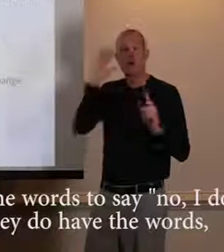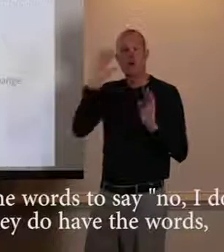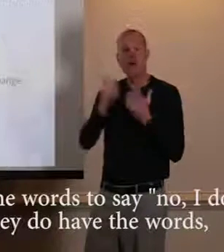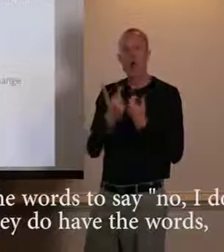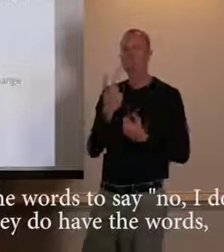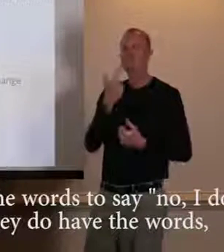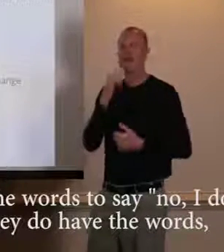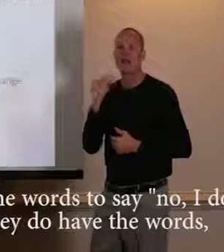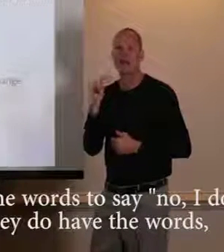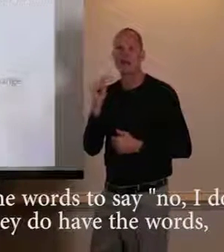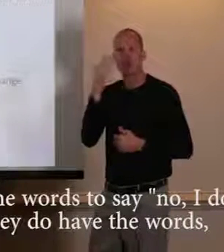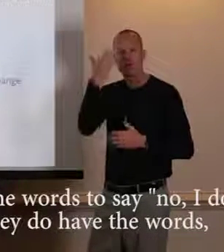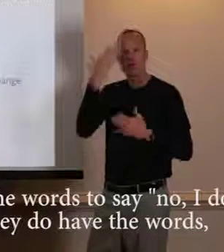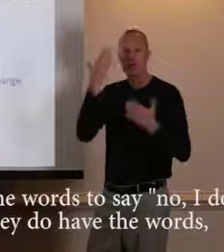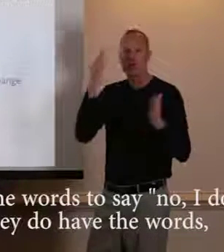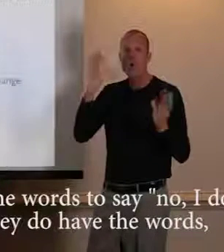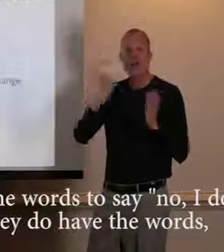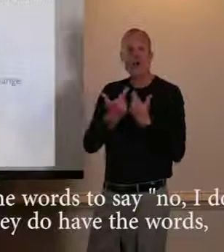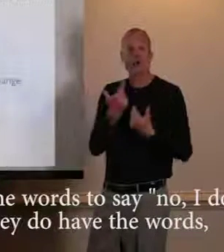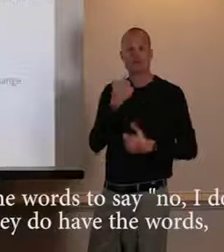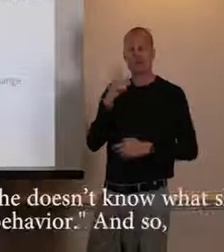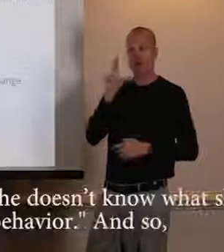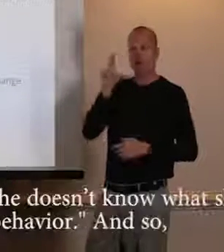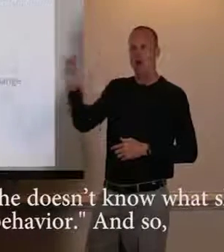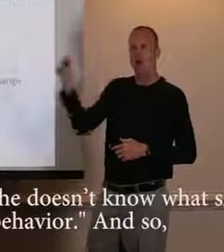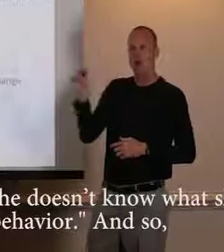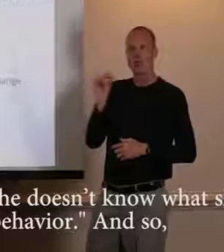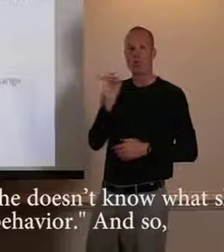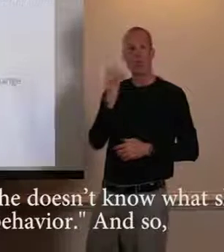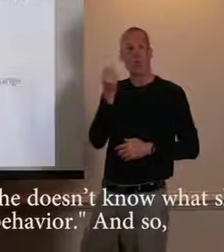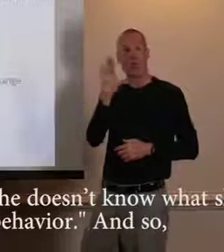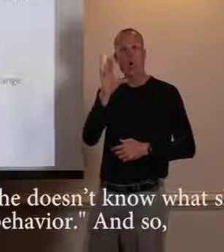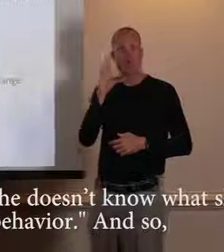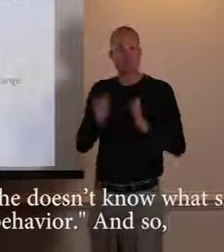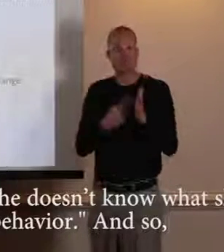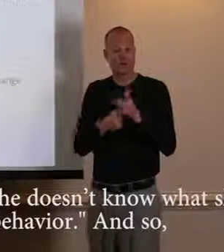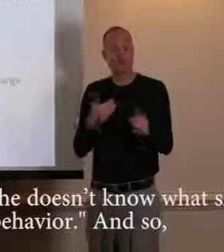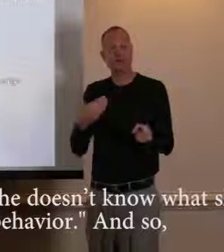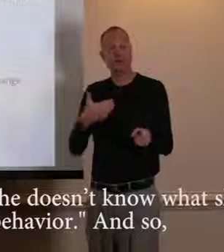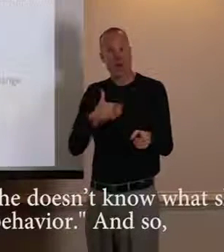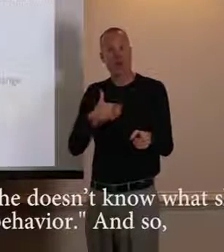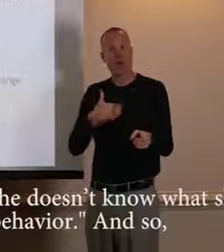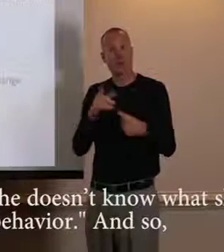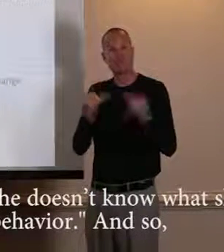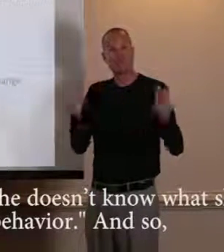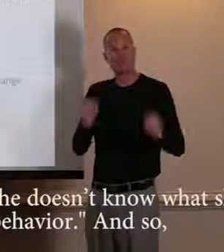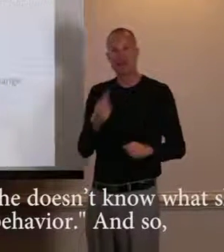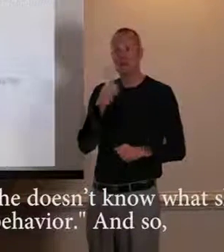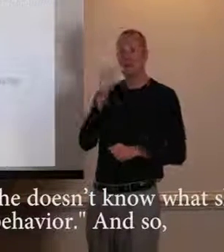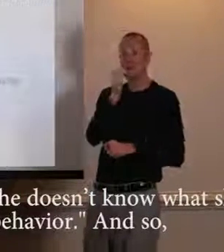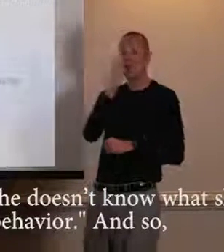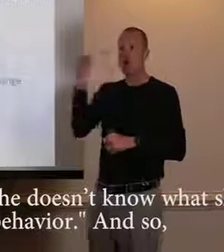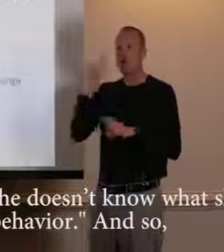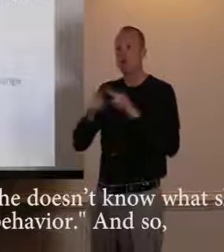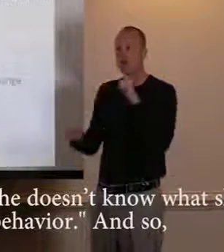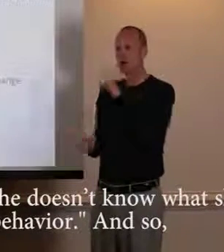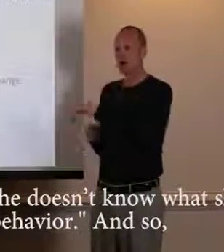that, or even if they do have the words, people may think, oh, well, she doesn't know what she's talking about. That's just a behavior. And